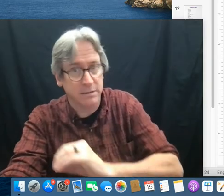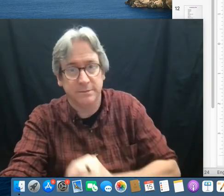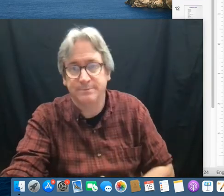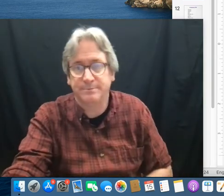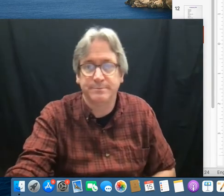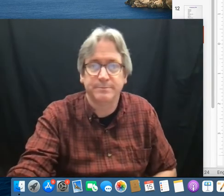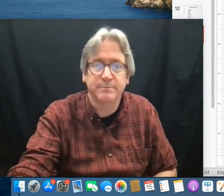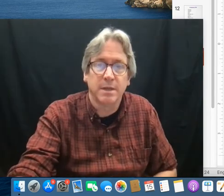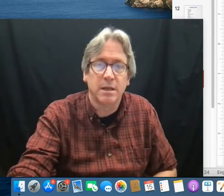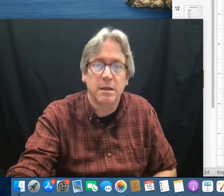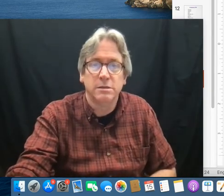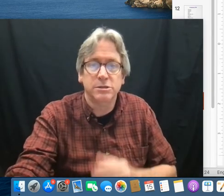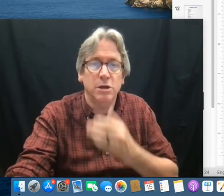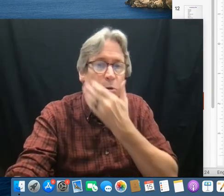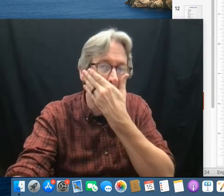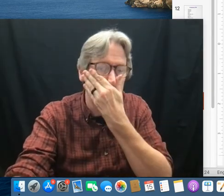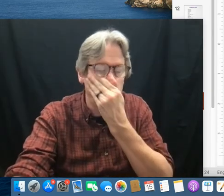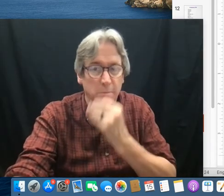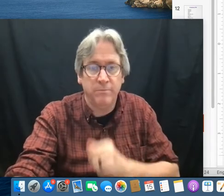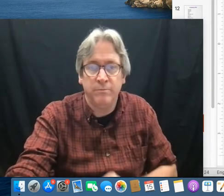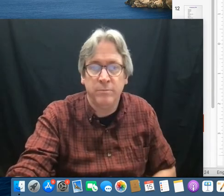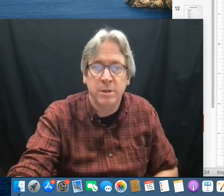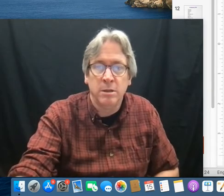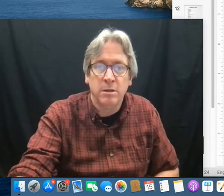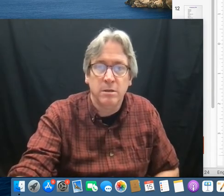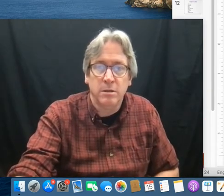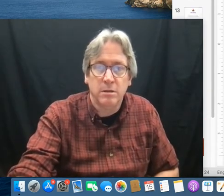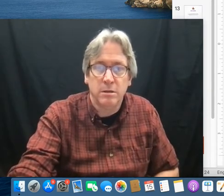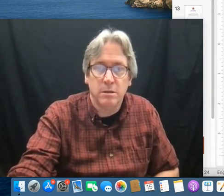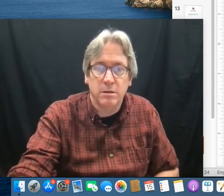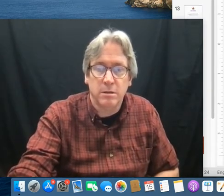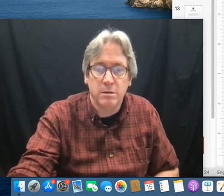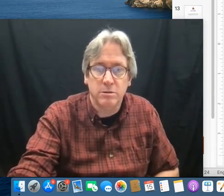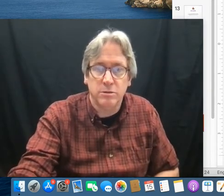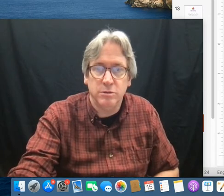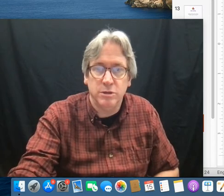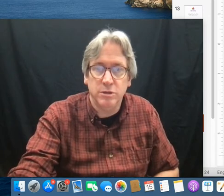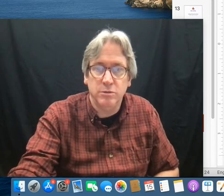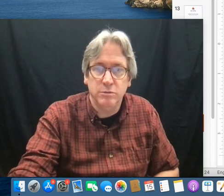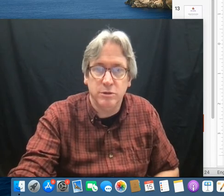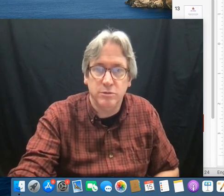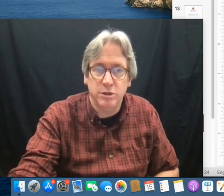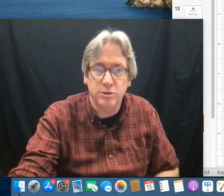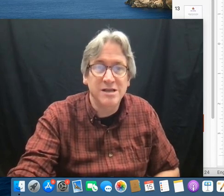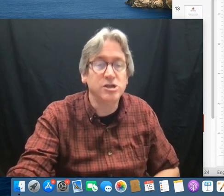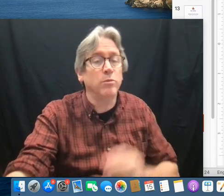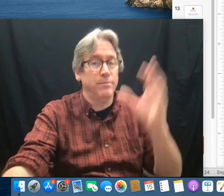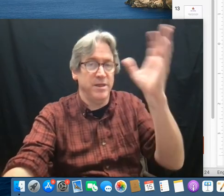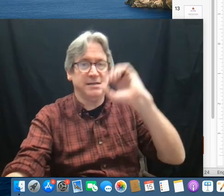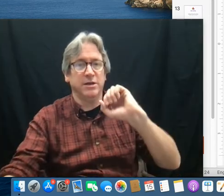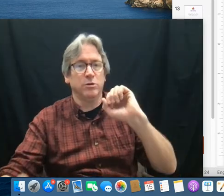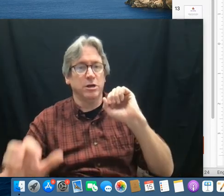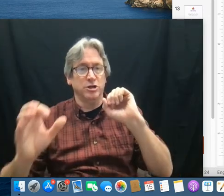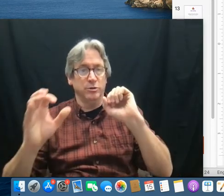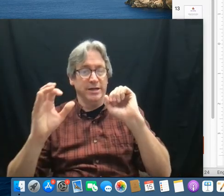or whatever. So store, that's the topic. I'm going to talk about the store. What happened at the store? I went to it.